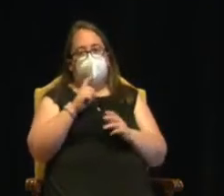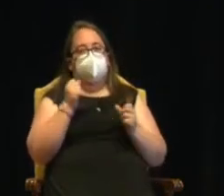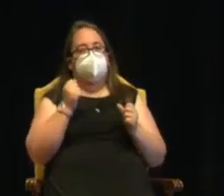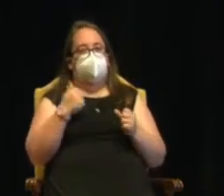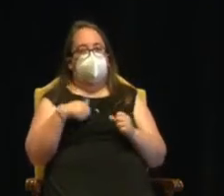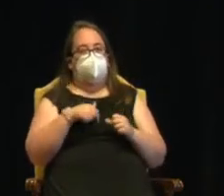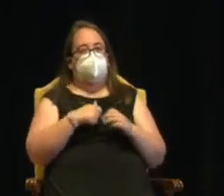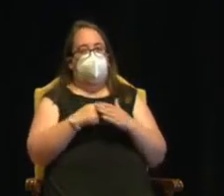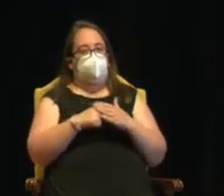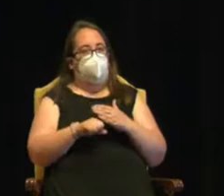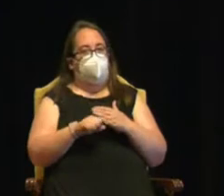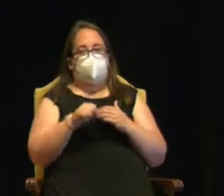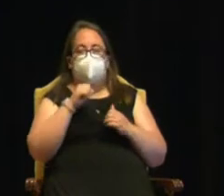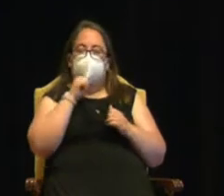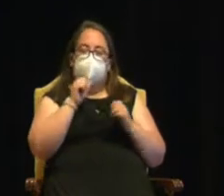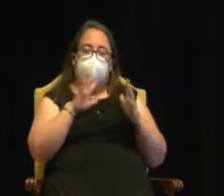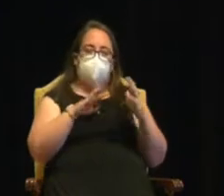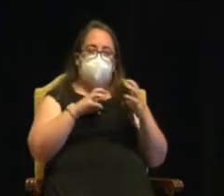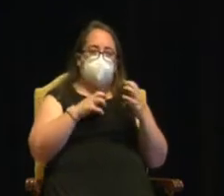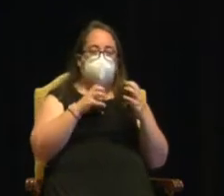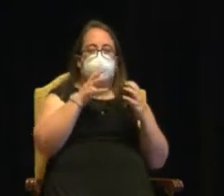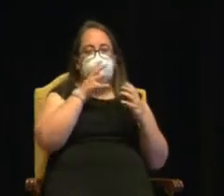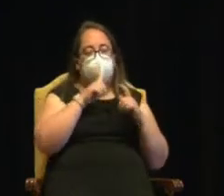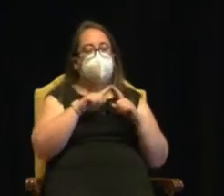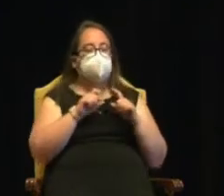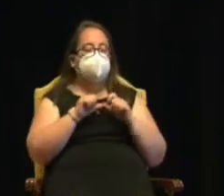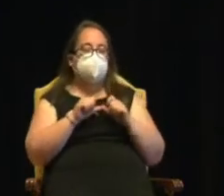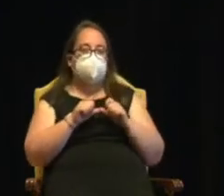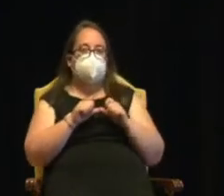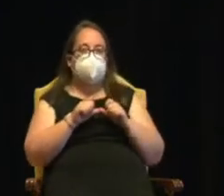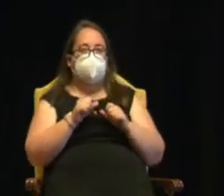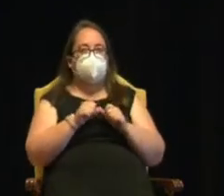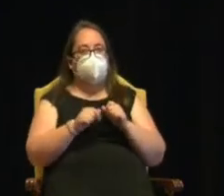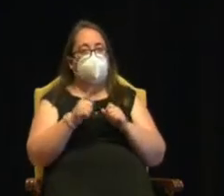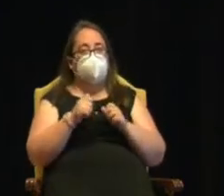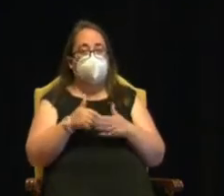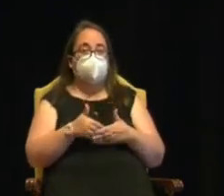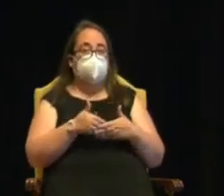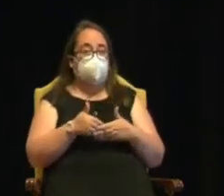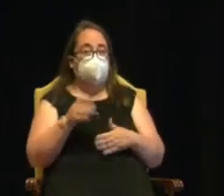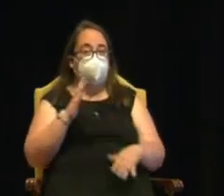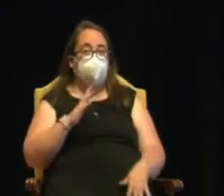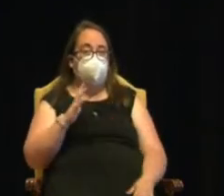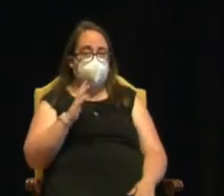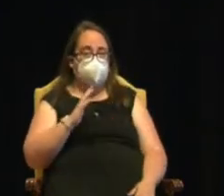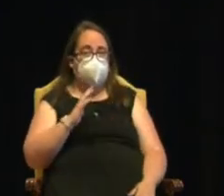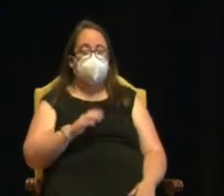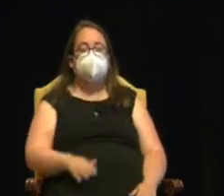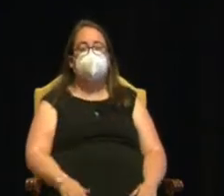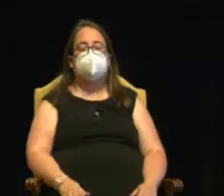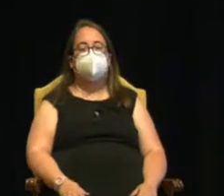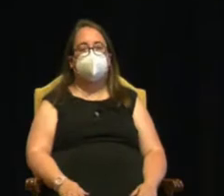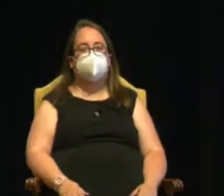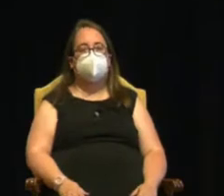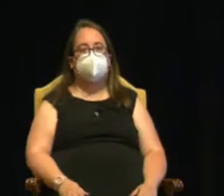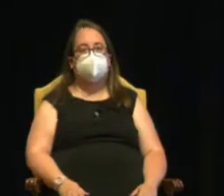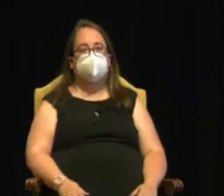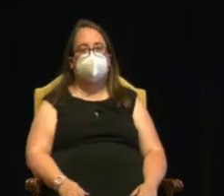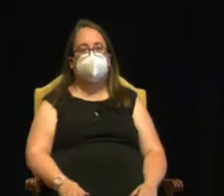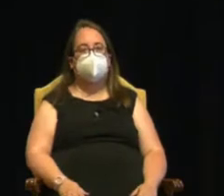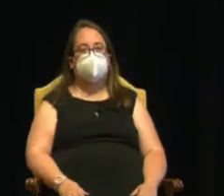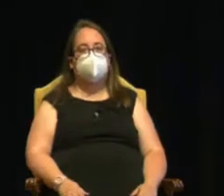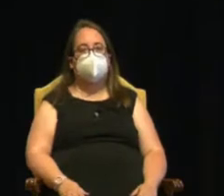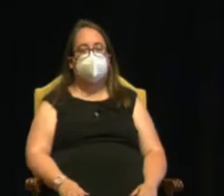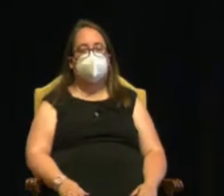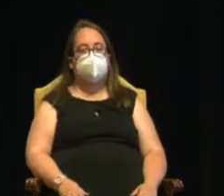this world who aren't held by their mothers. And, but still, everybody was a baby once. And when you kind of start looking